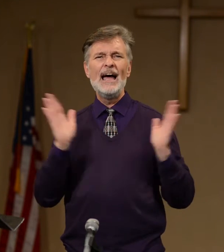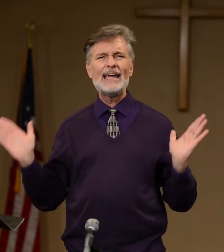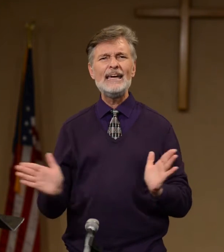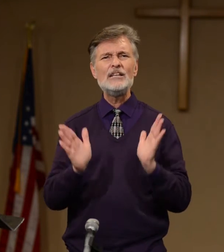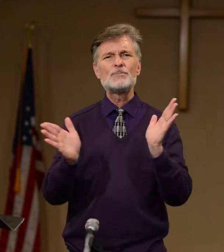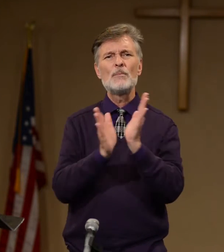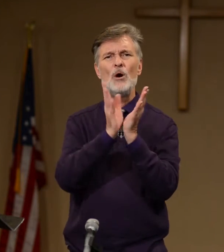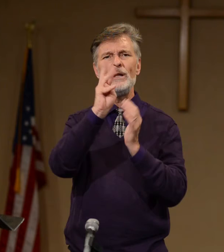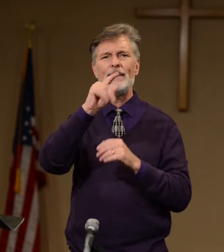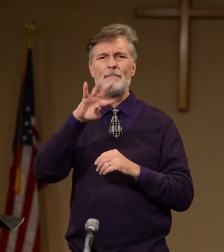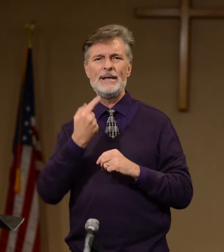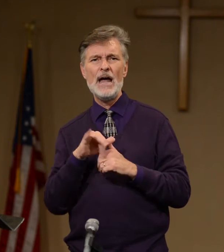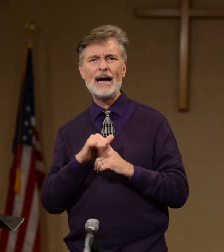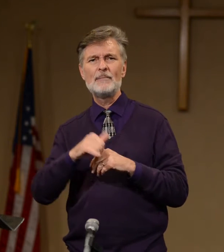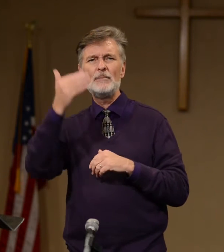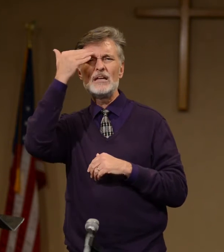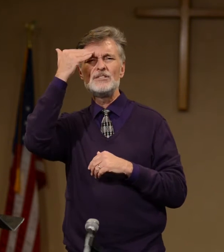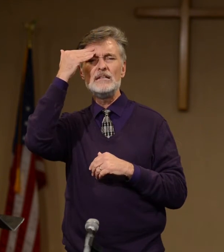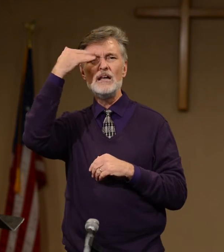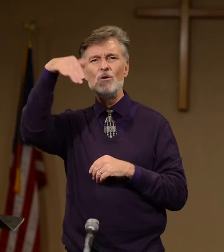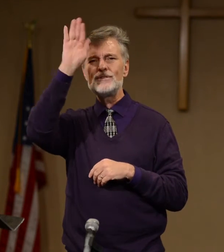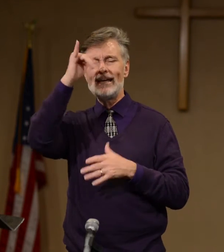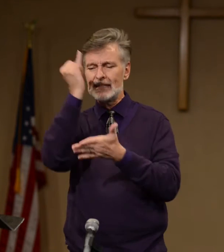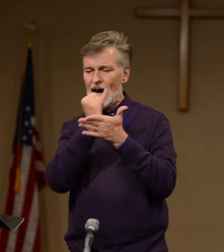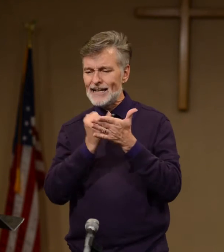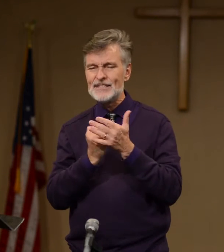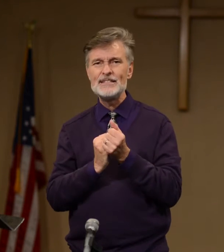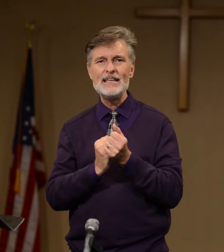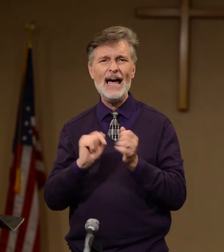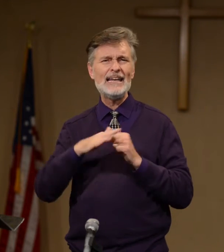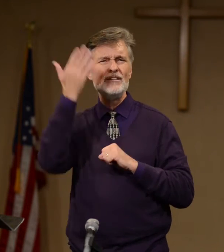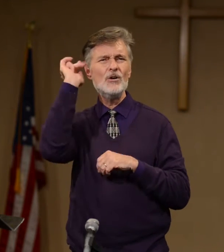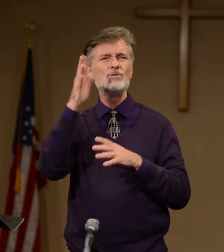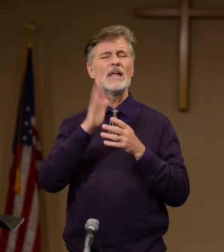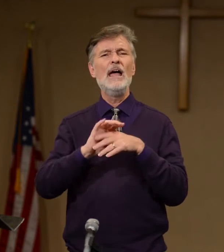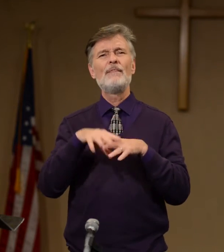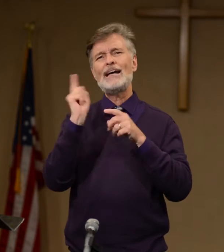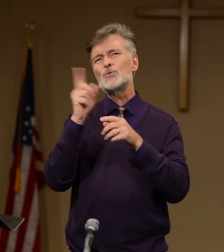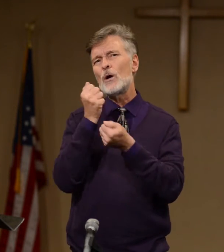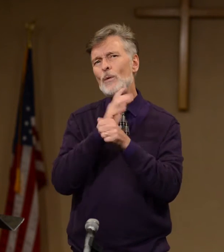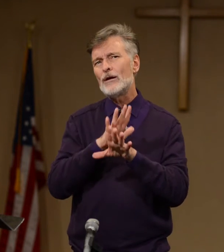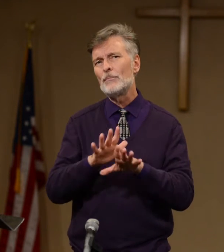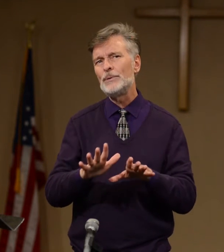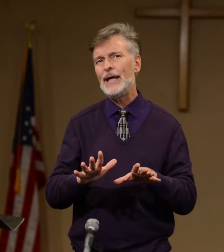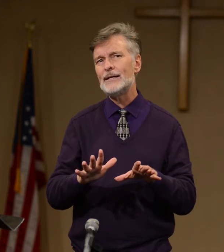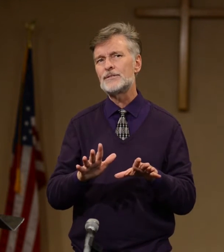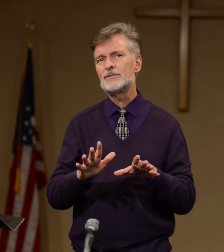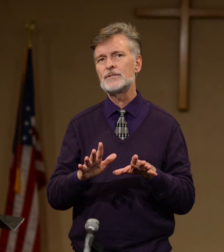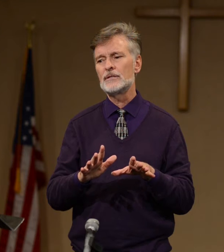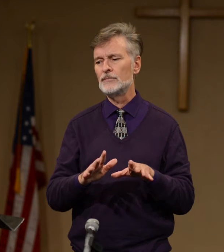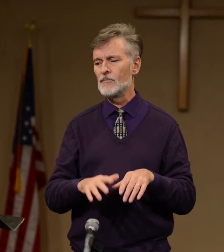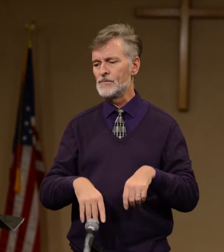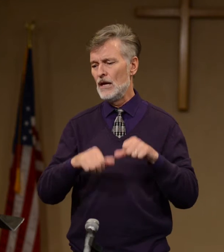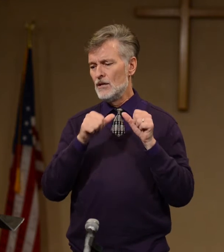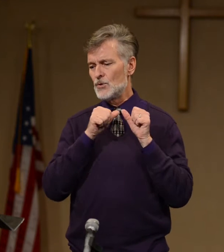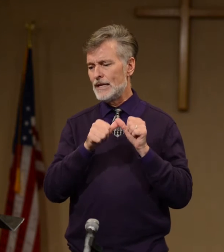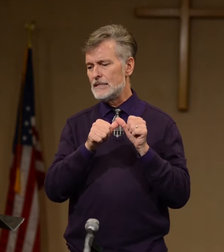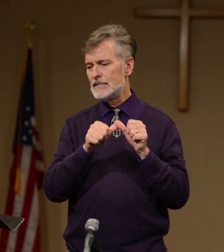Again, he's promoting that monogamy because he knows that's God's design. He knows that's where we are blessed. So we